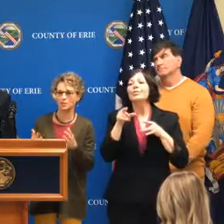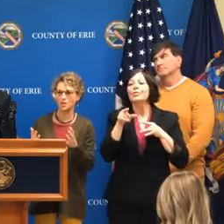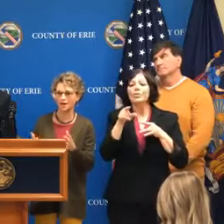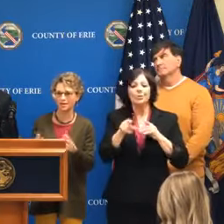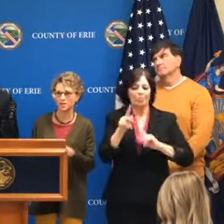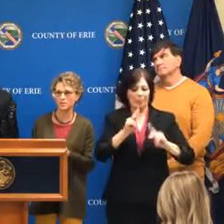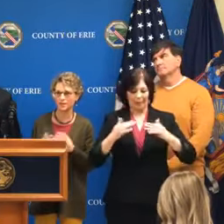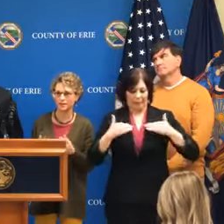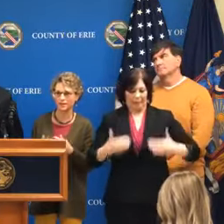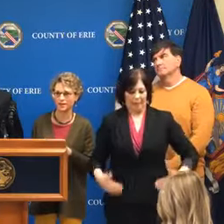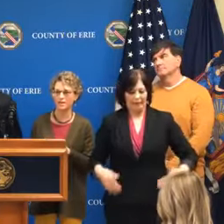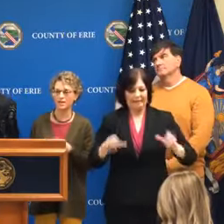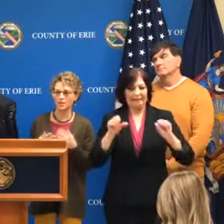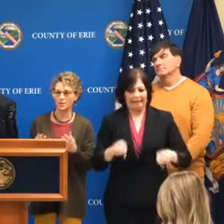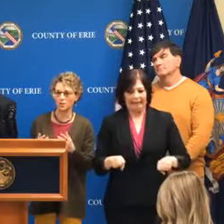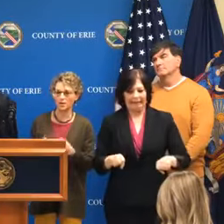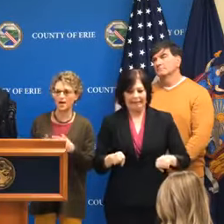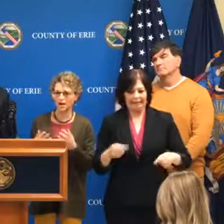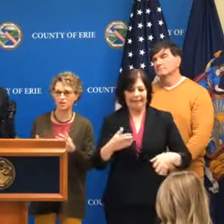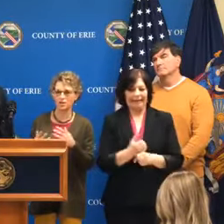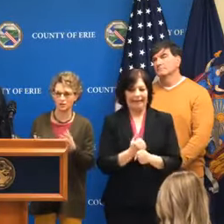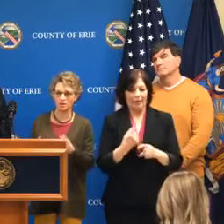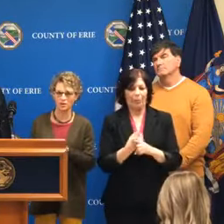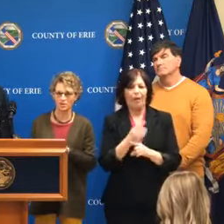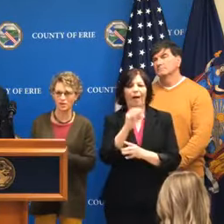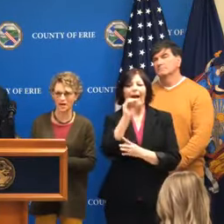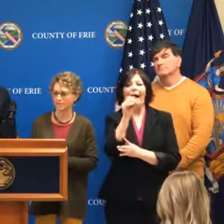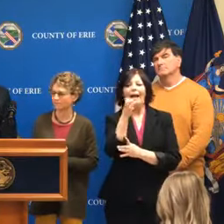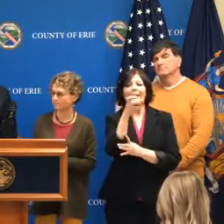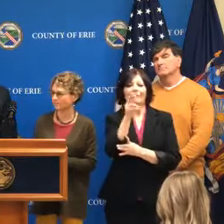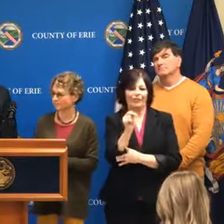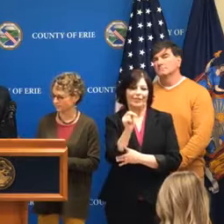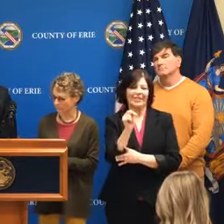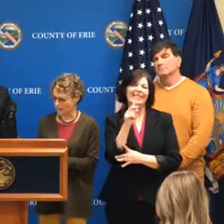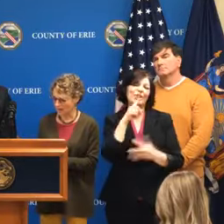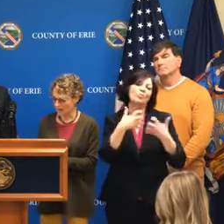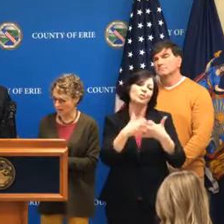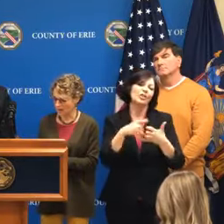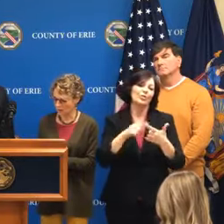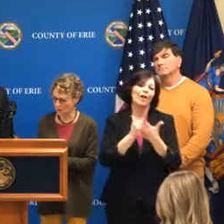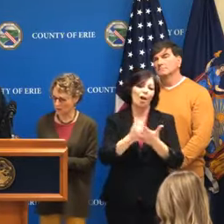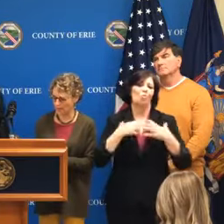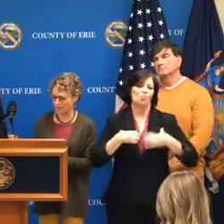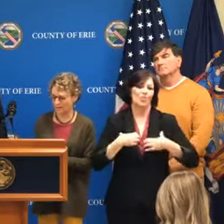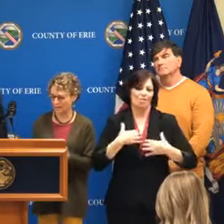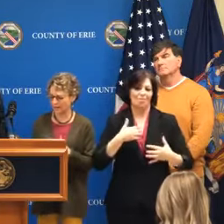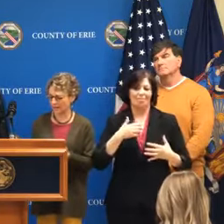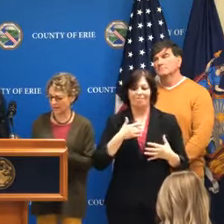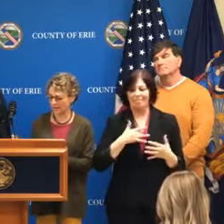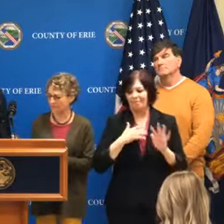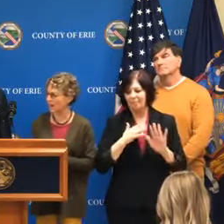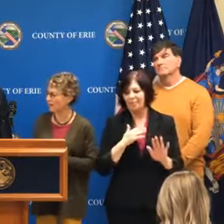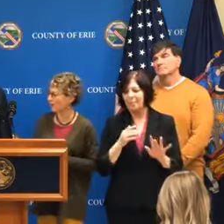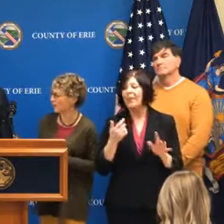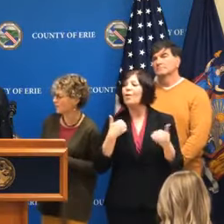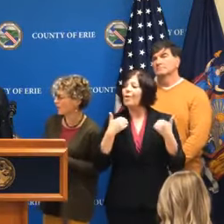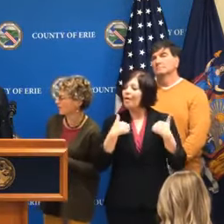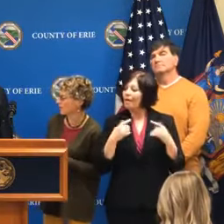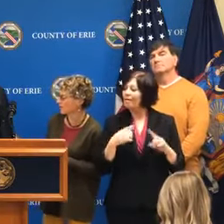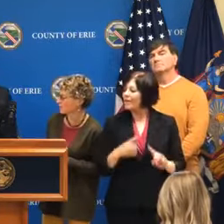people's bodies will be able to get the appropriate oxygenated blood supply. So we have a different type